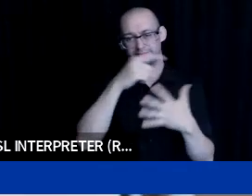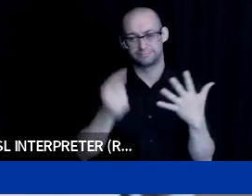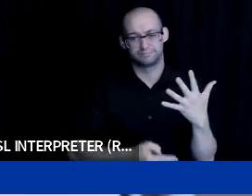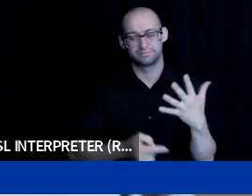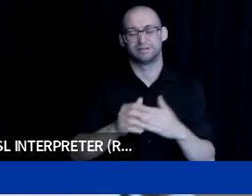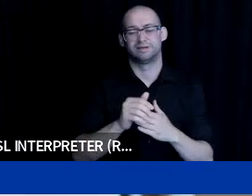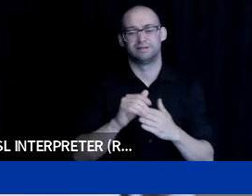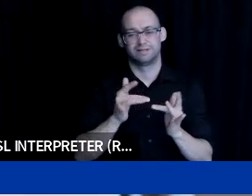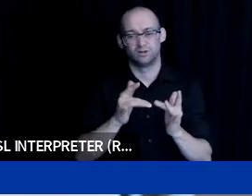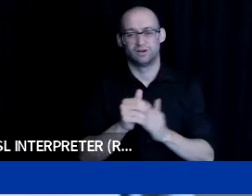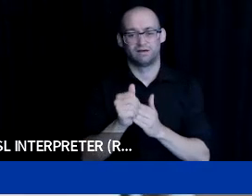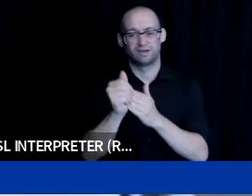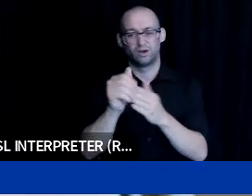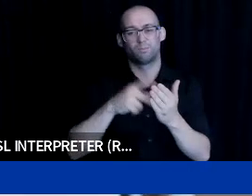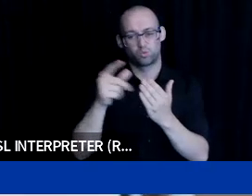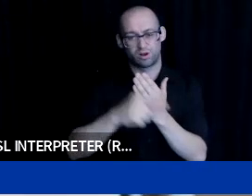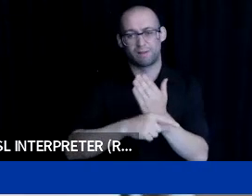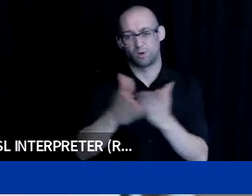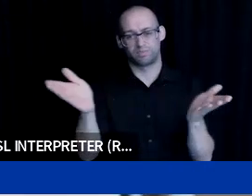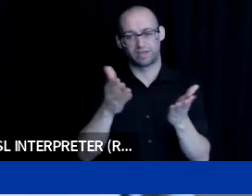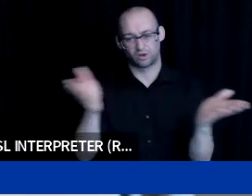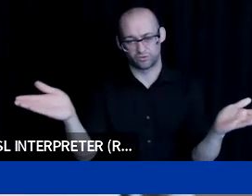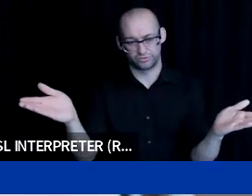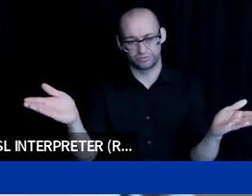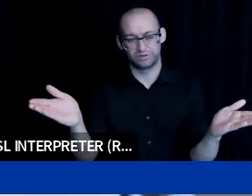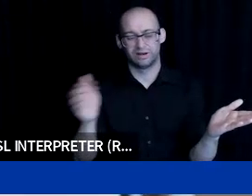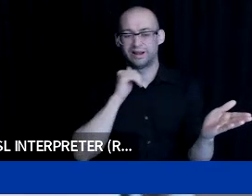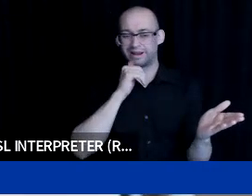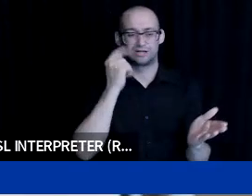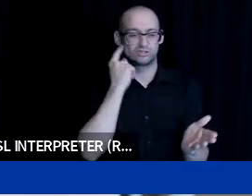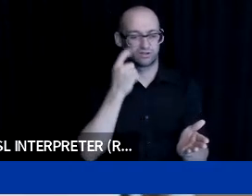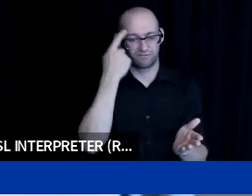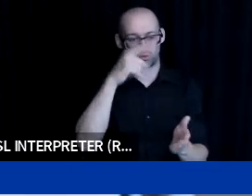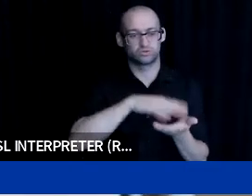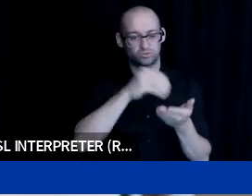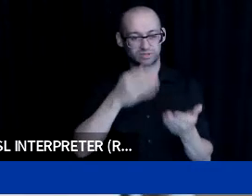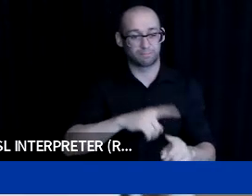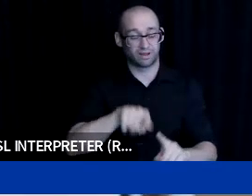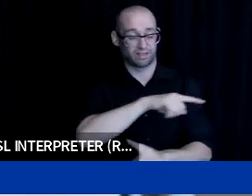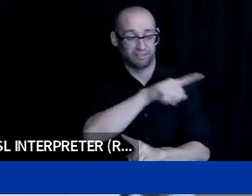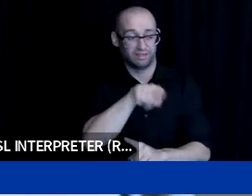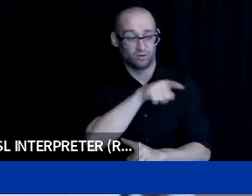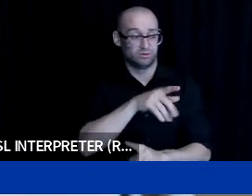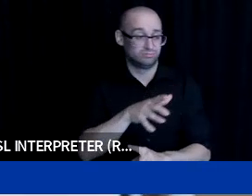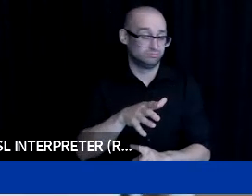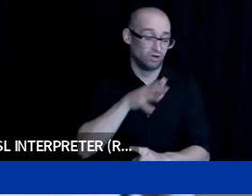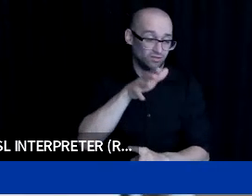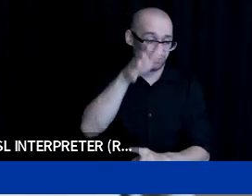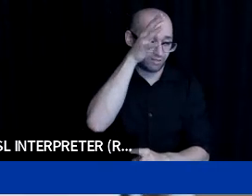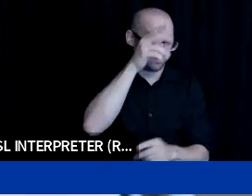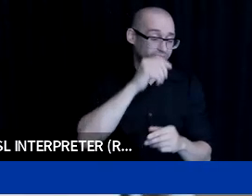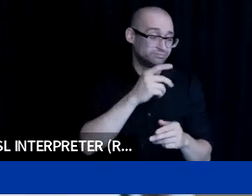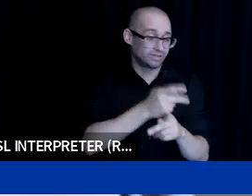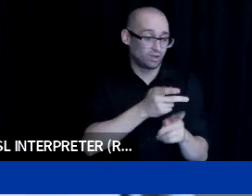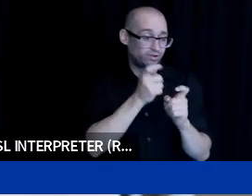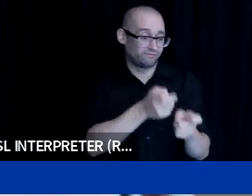navigator programs out there, but not just for the students, but also for their parents, in some cases their caregivers,